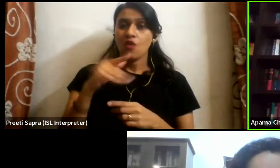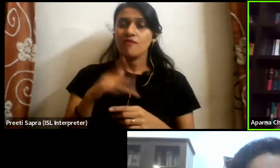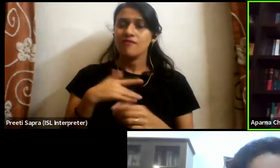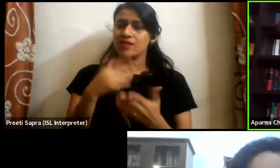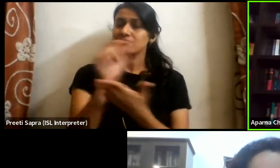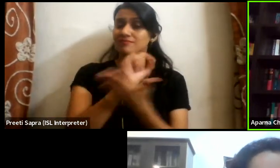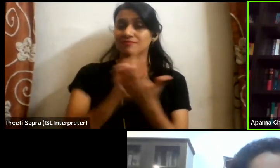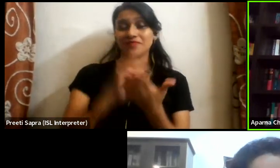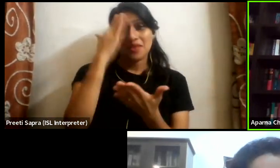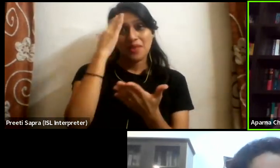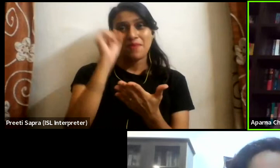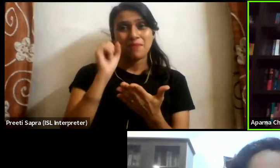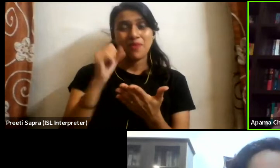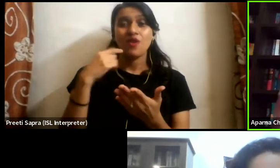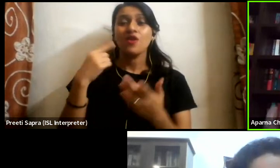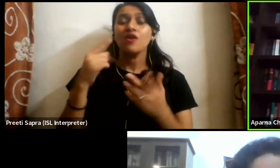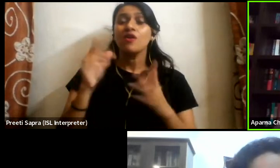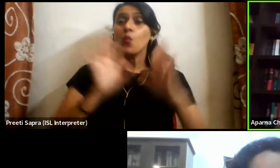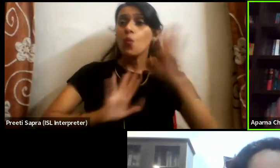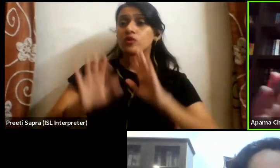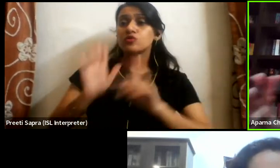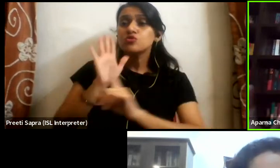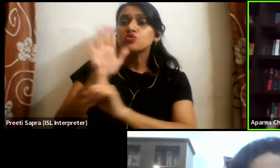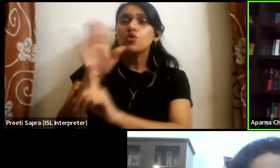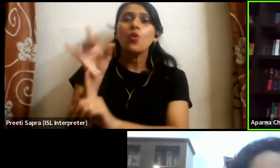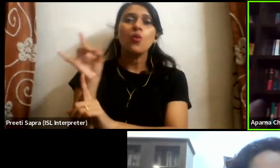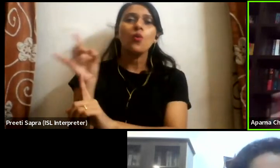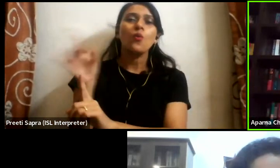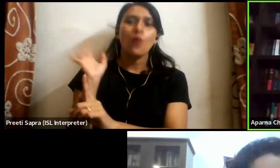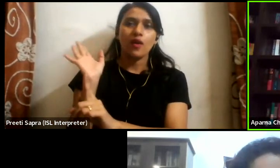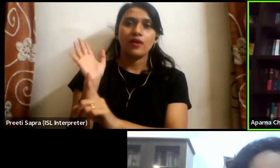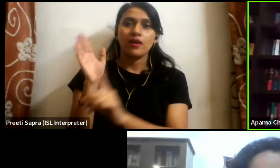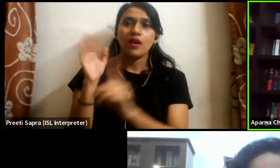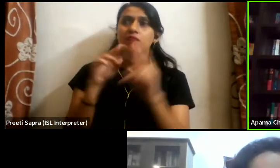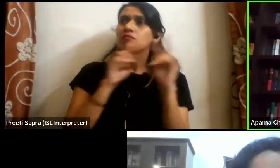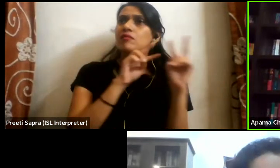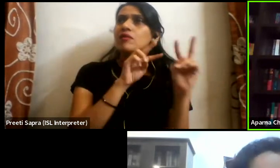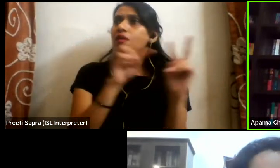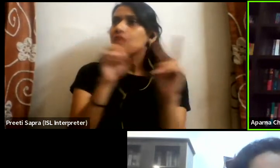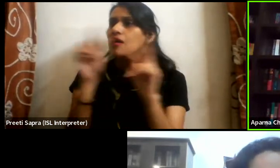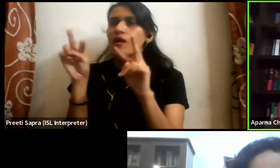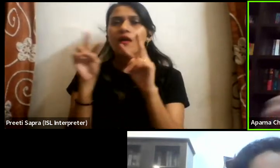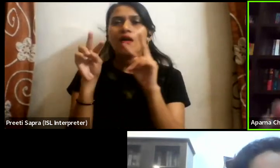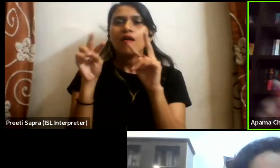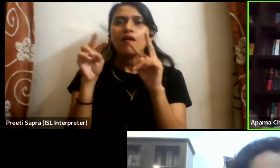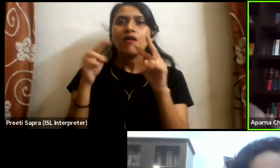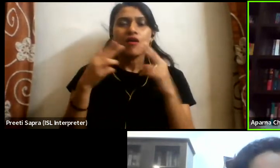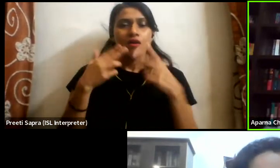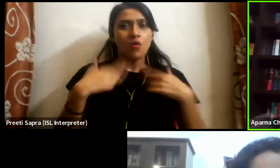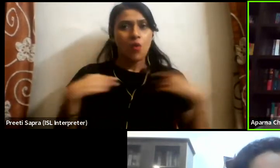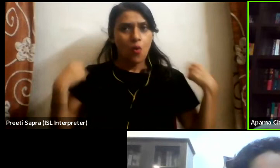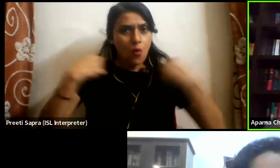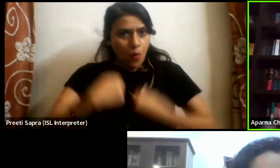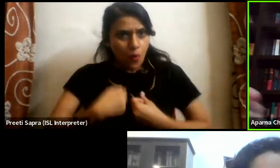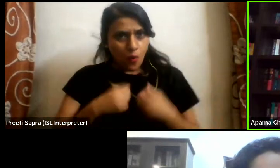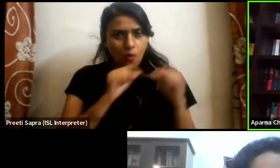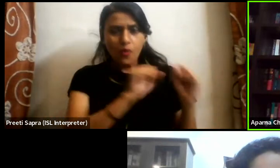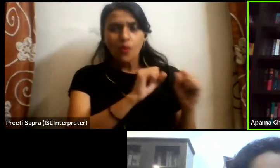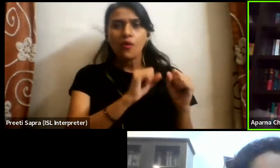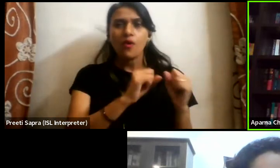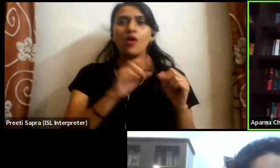sort of the visual representations of courtrooms and justice, etc., which changes with